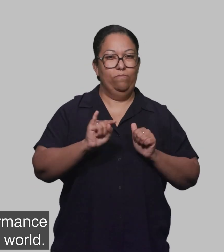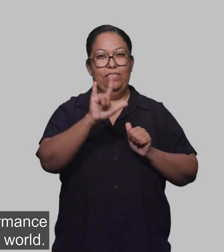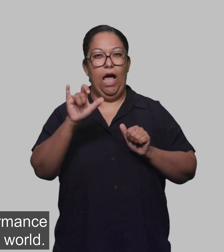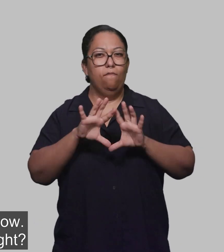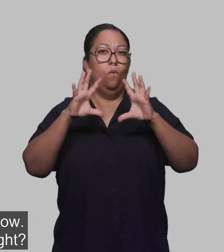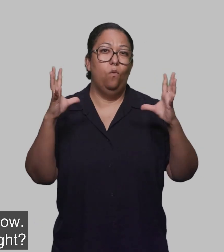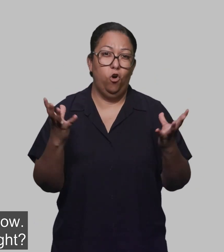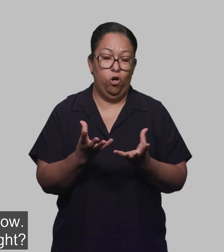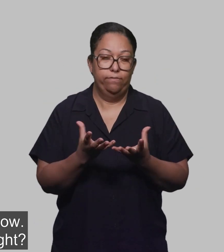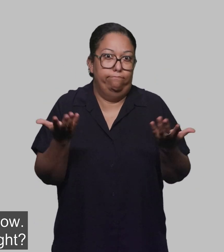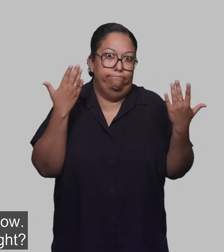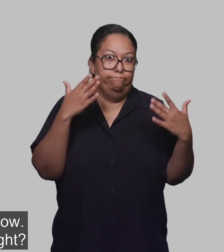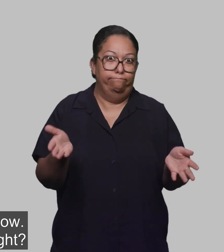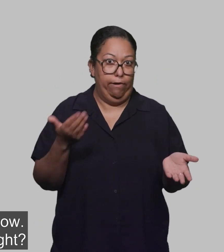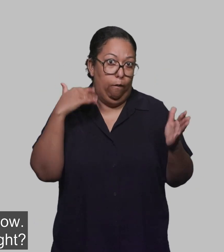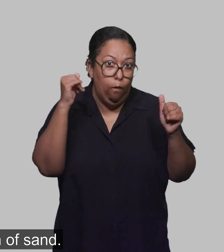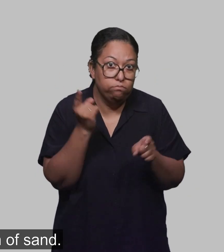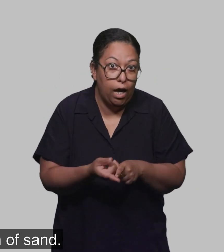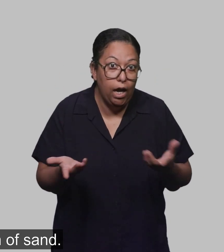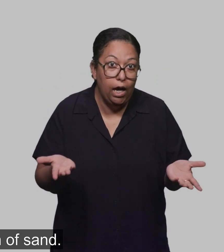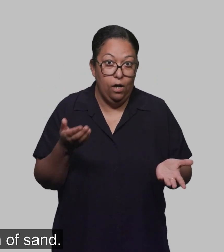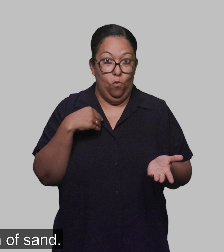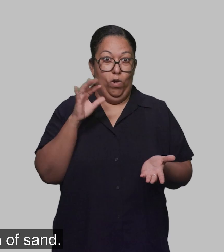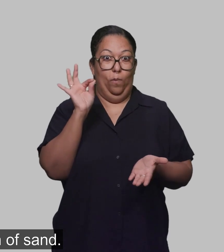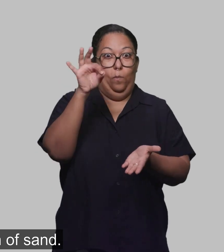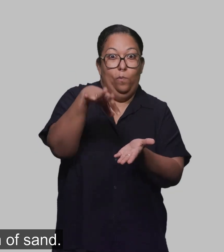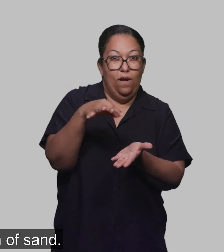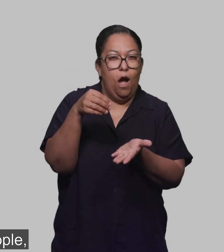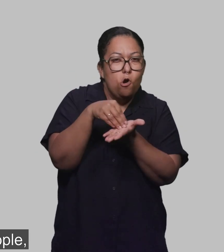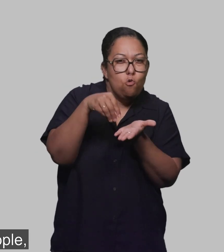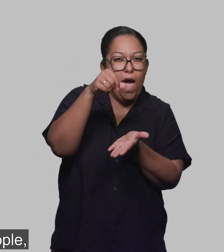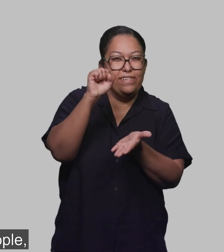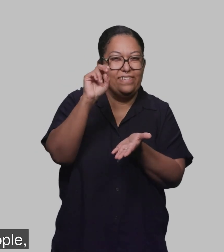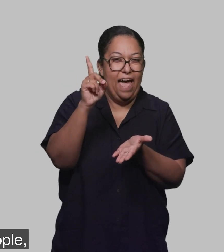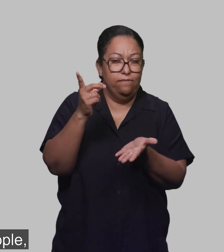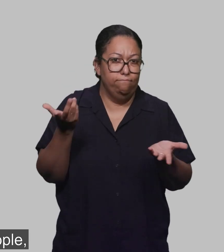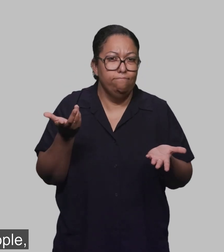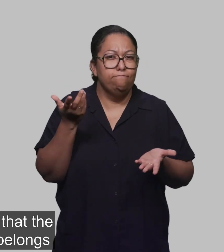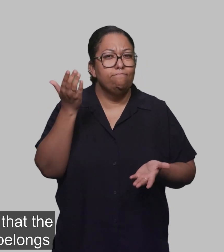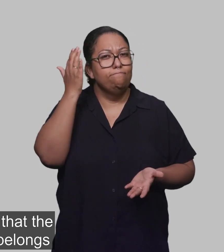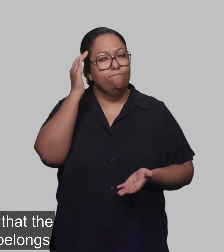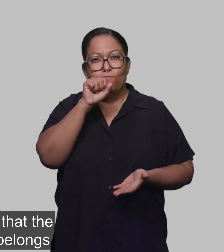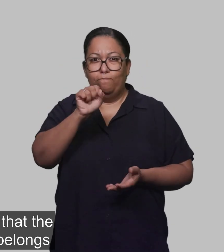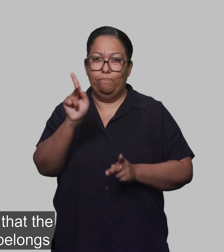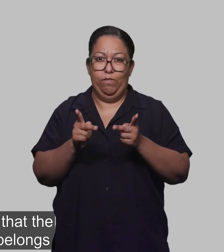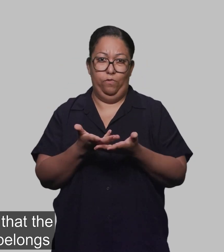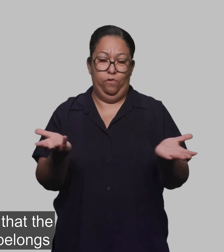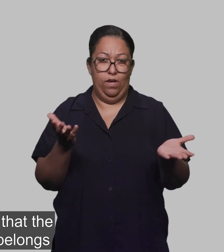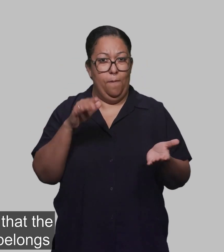of the world. I do not know. I hope, right? We put a grain of sand. I love people, and I believe that